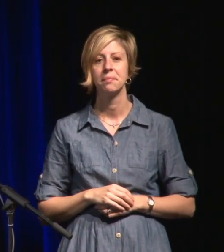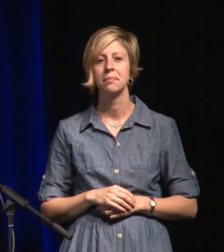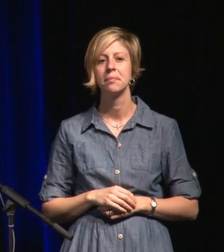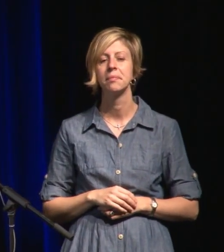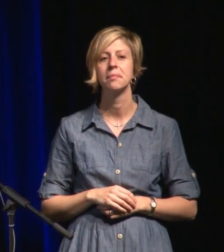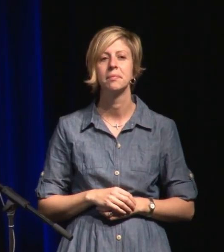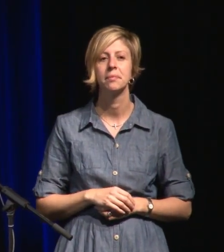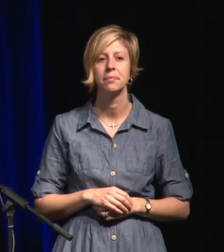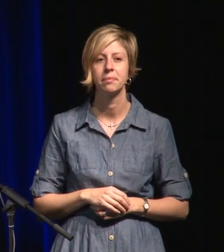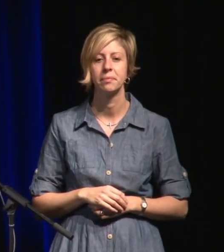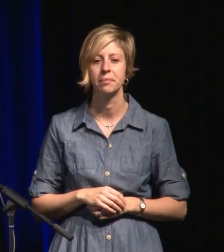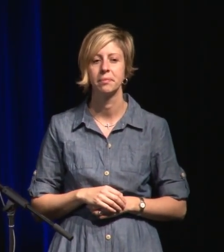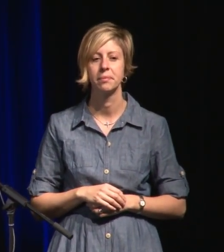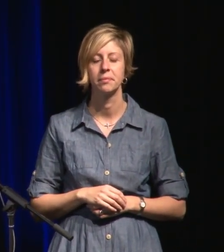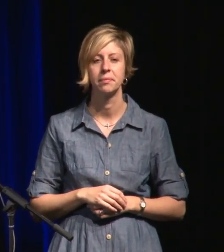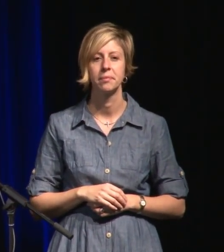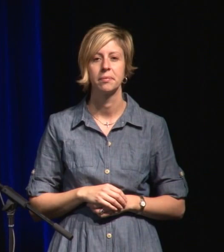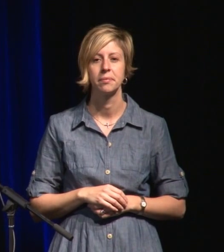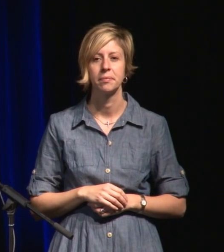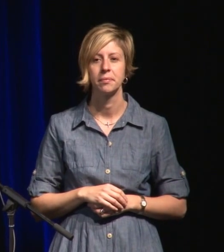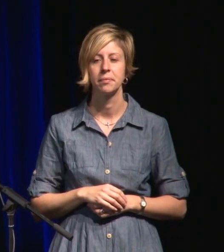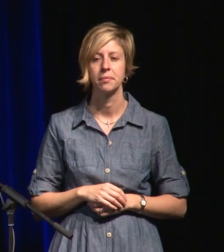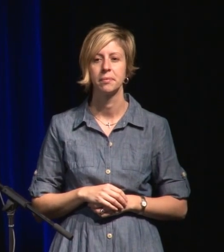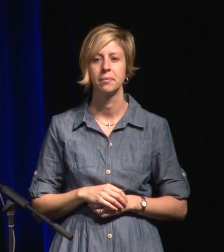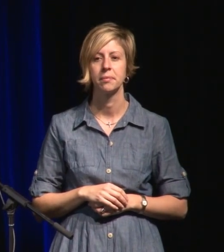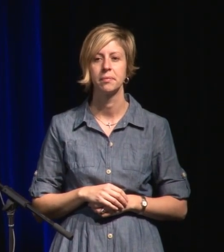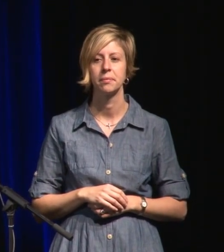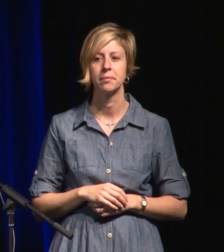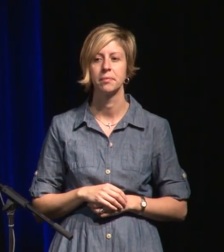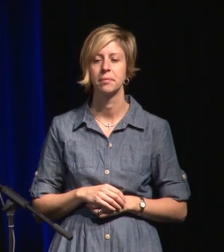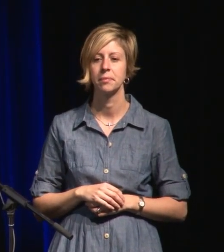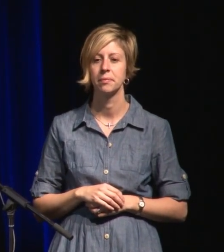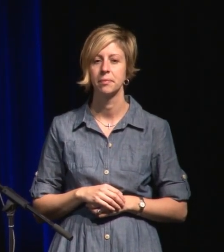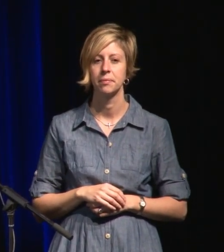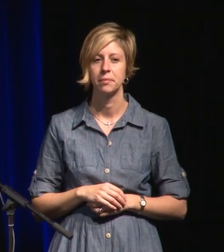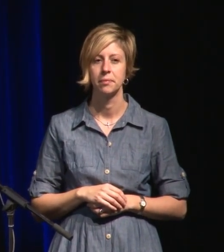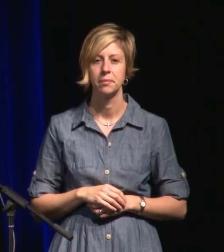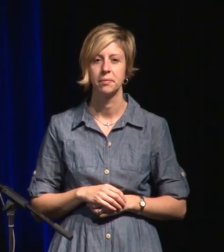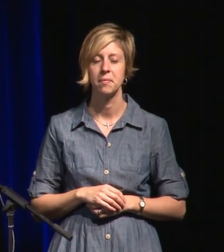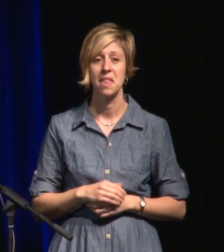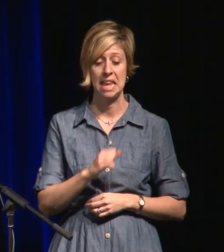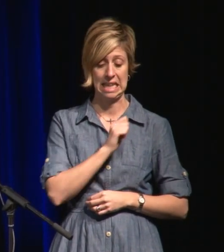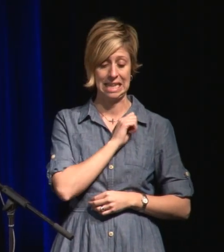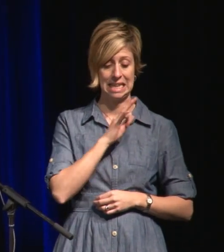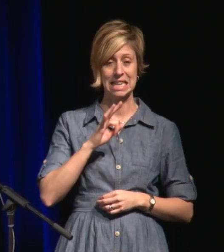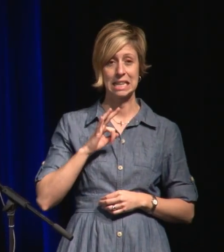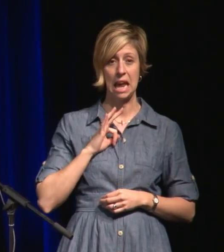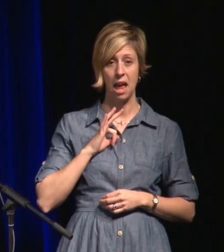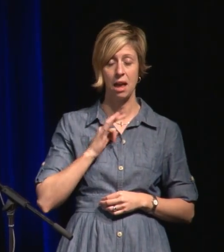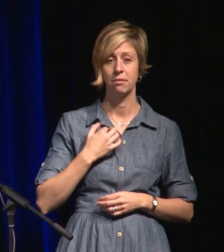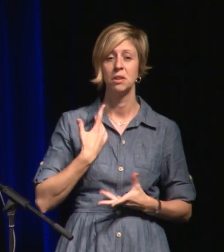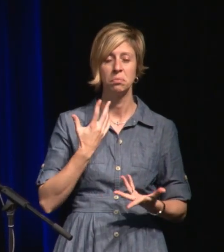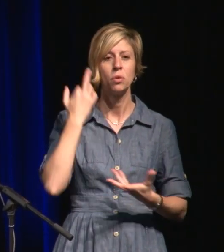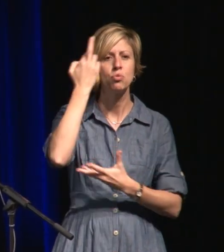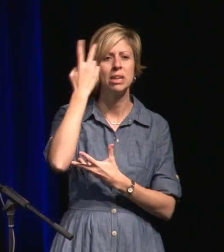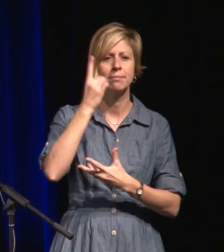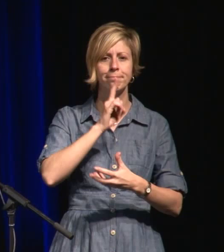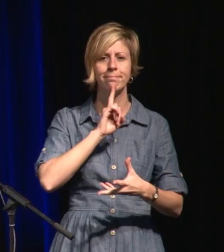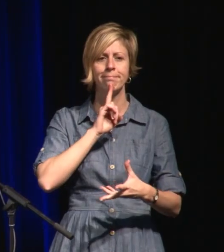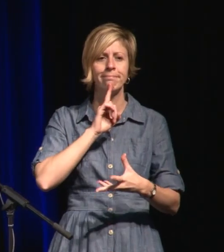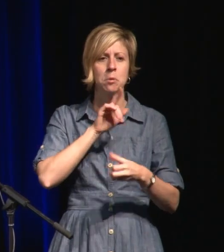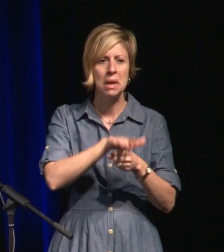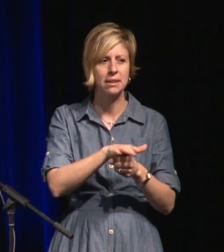There is a reason that this group of individuals are so committed to you, our graduates. They know